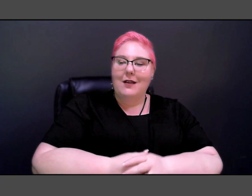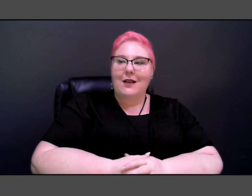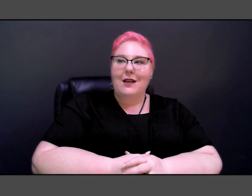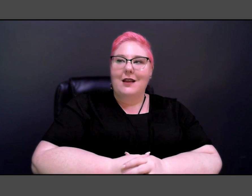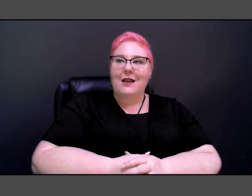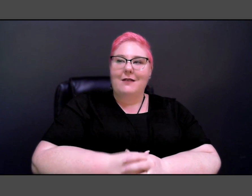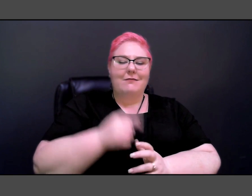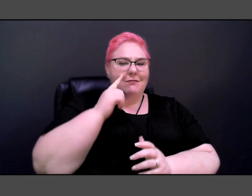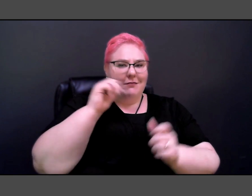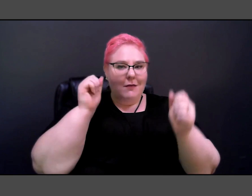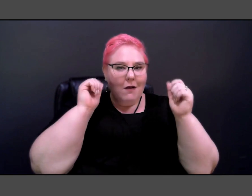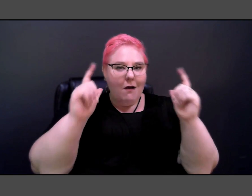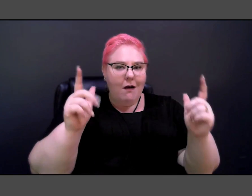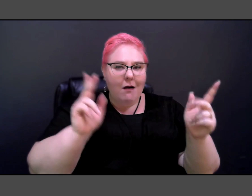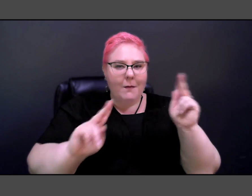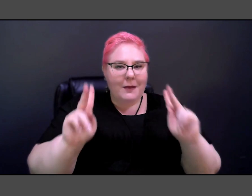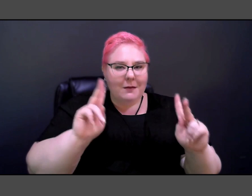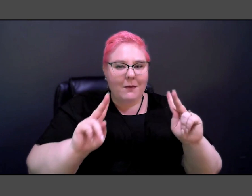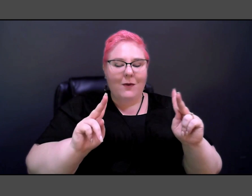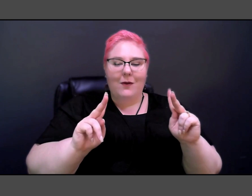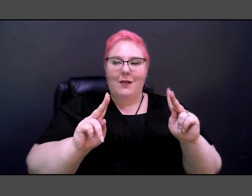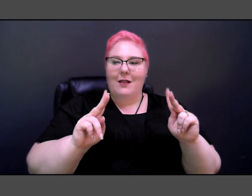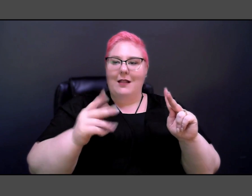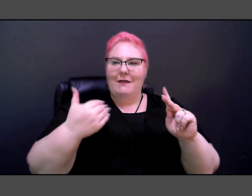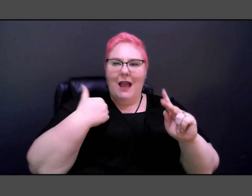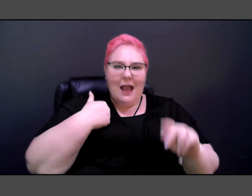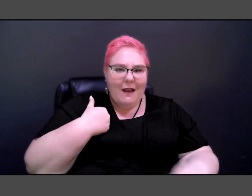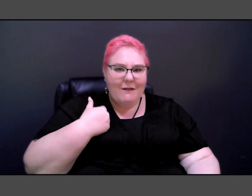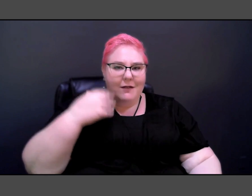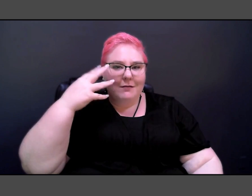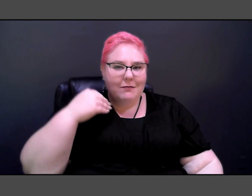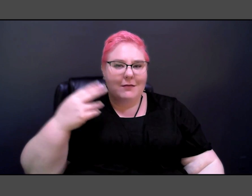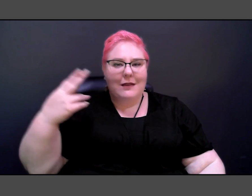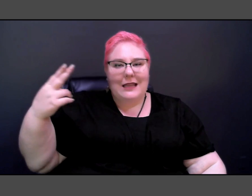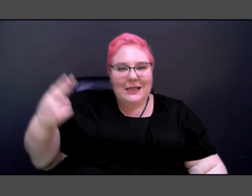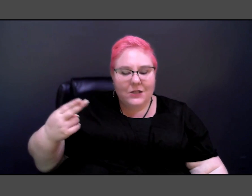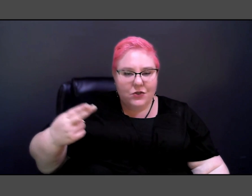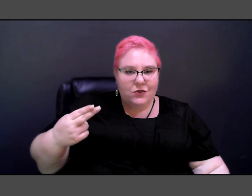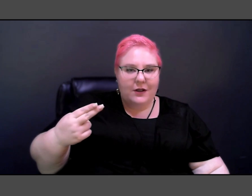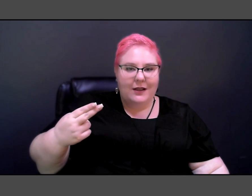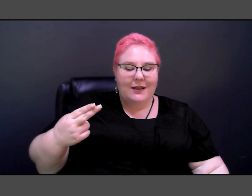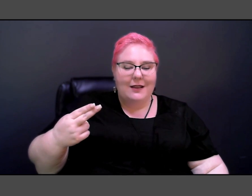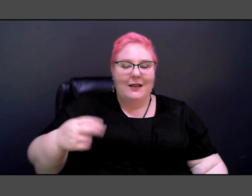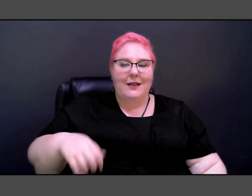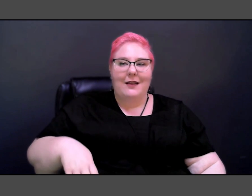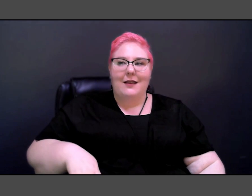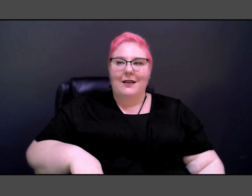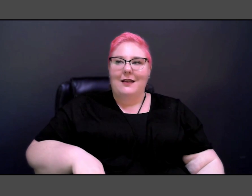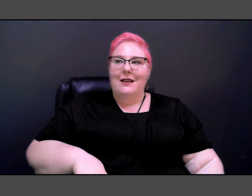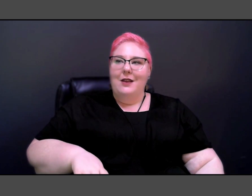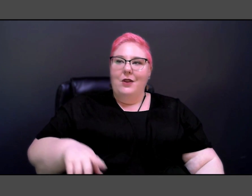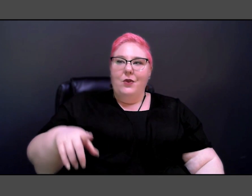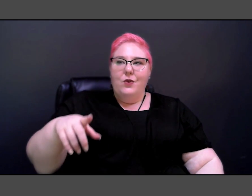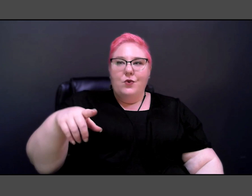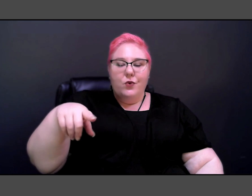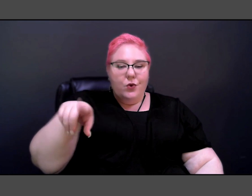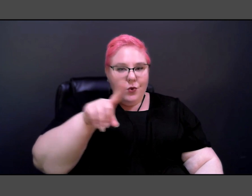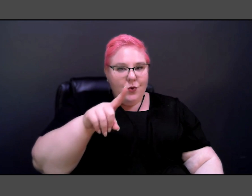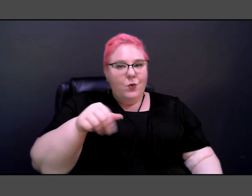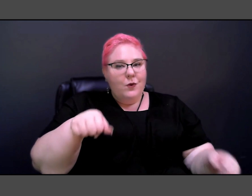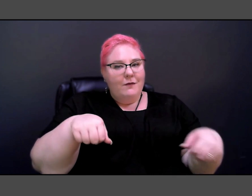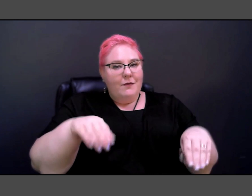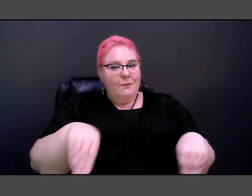have carried history for so long, that you have given opportunity and